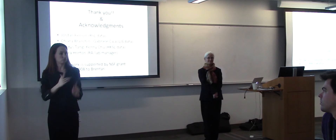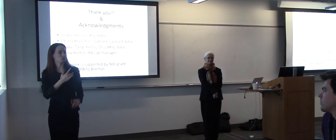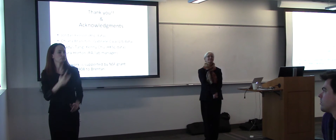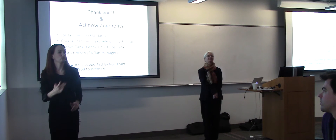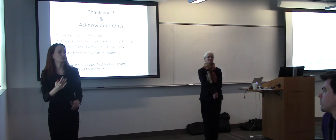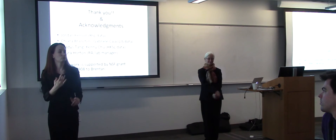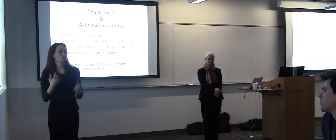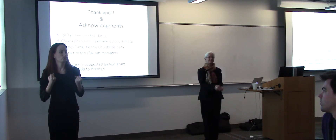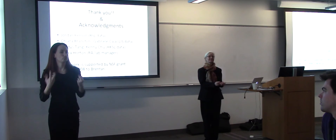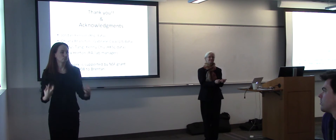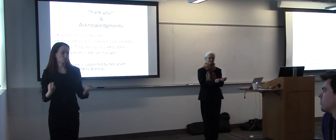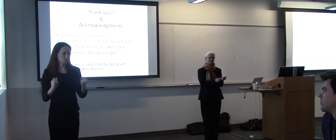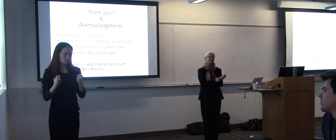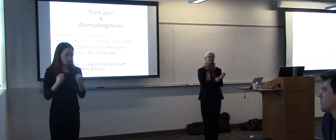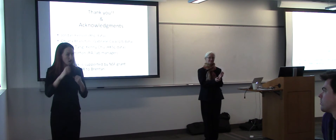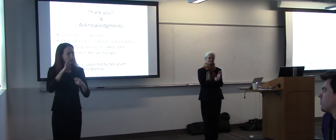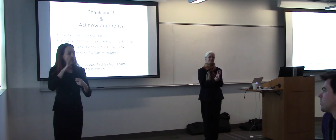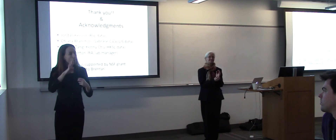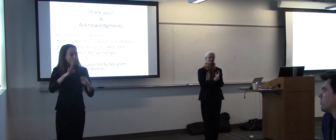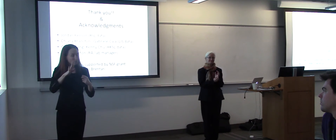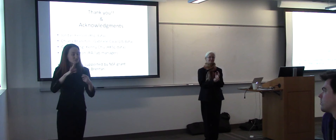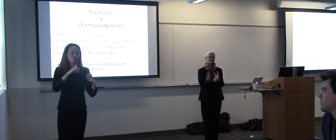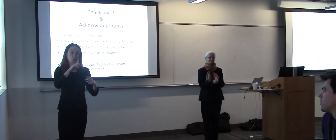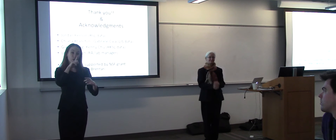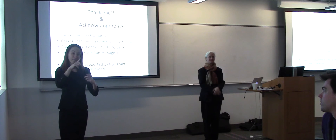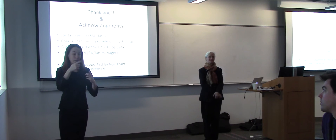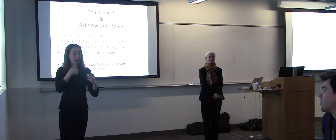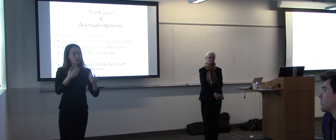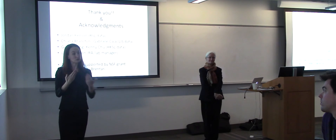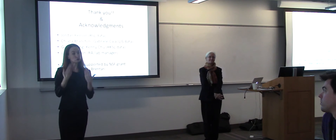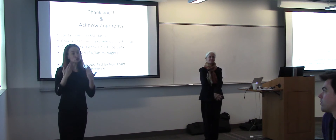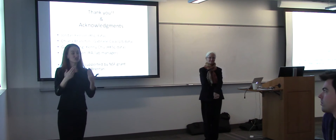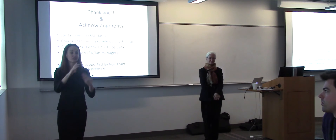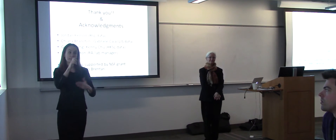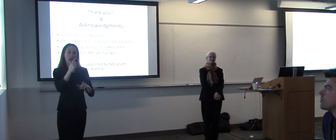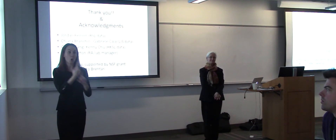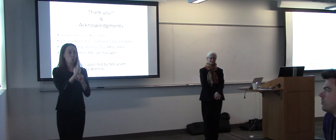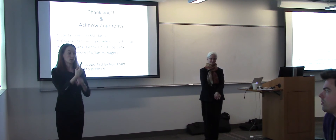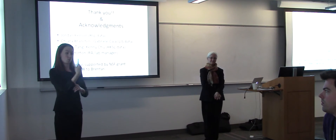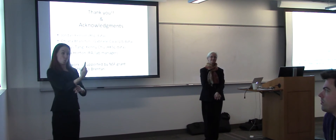what you're talking about, but I think that if you extended the opportunity for people to say not just,